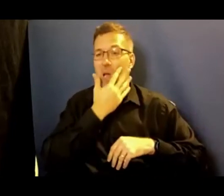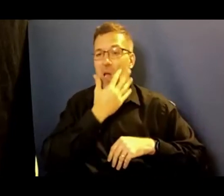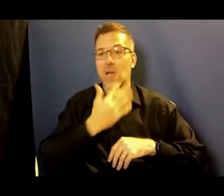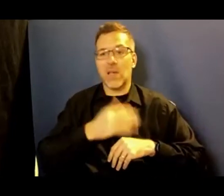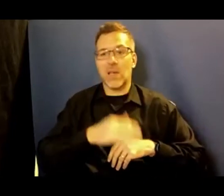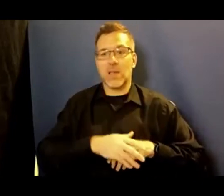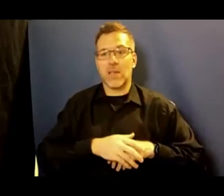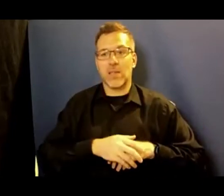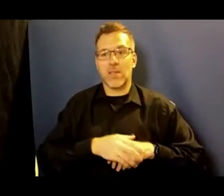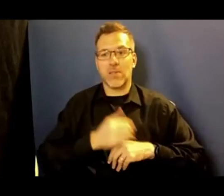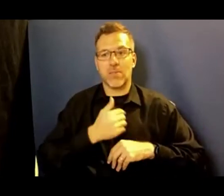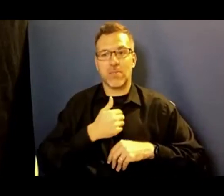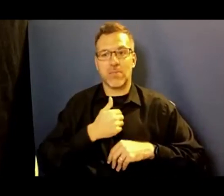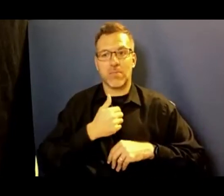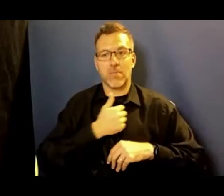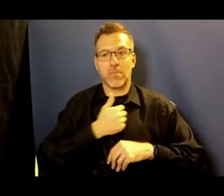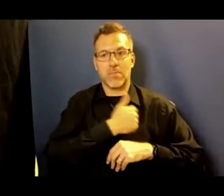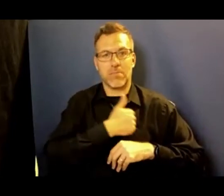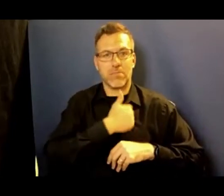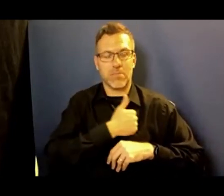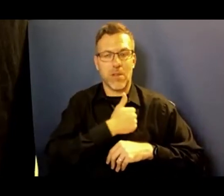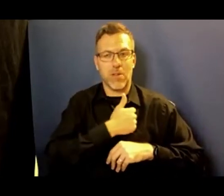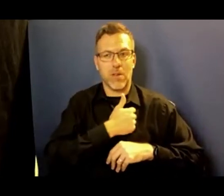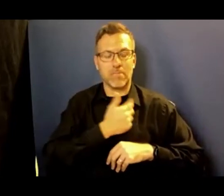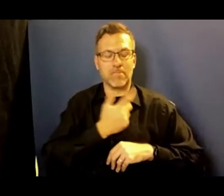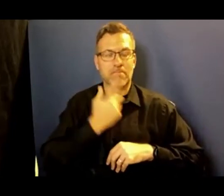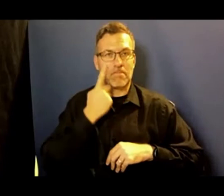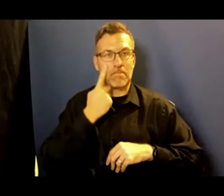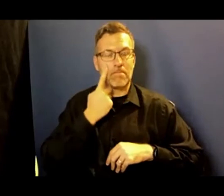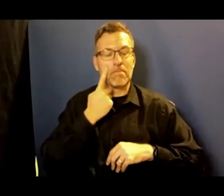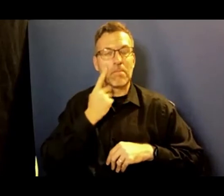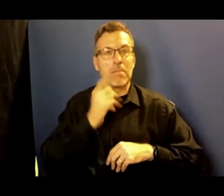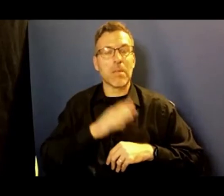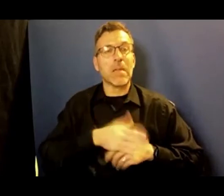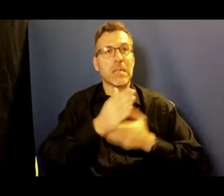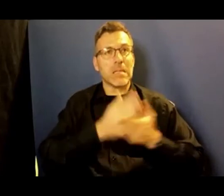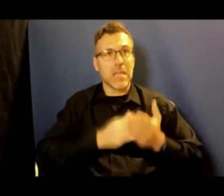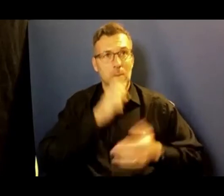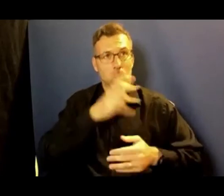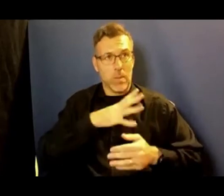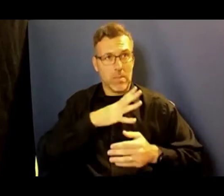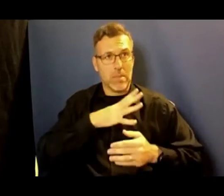service, have ended up in the ICU.